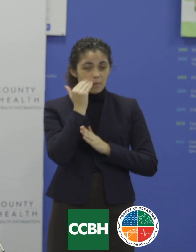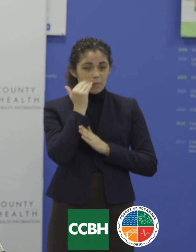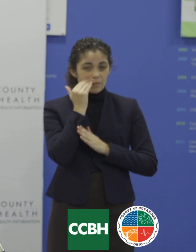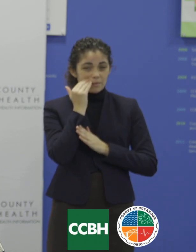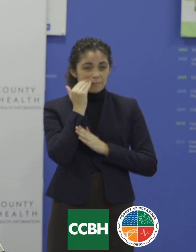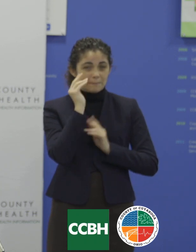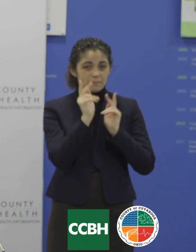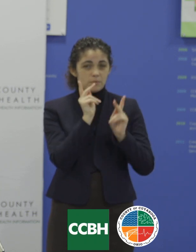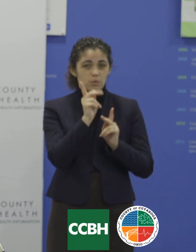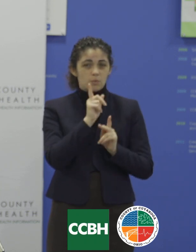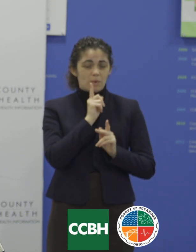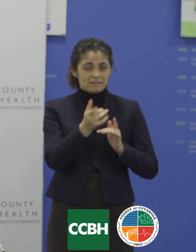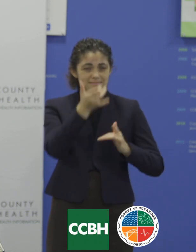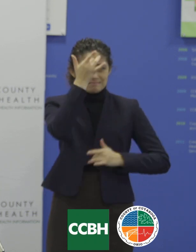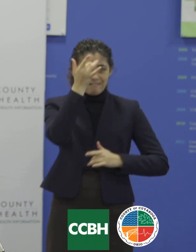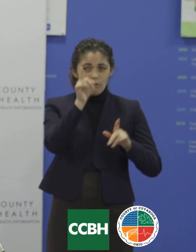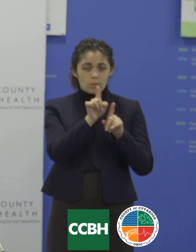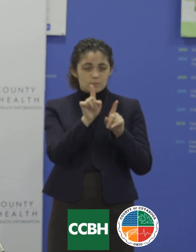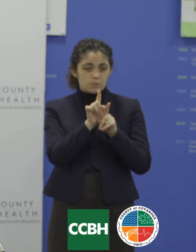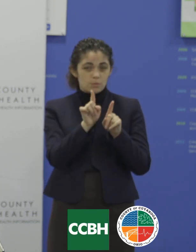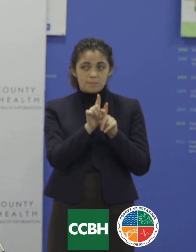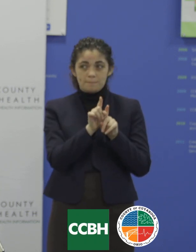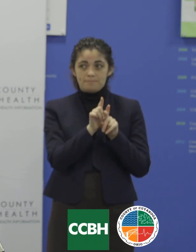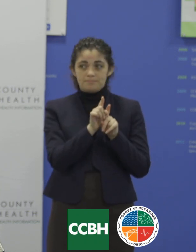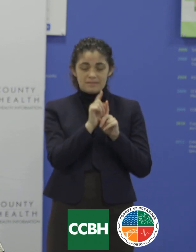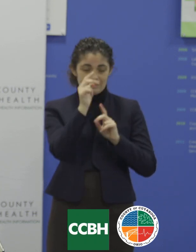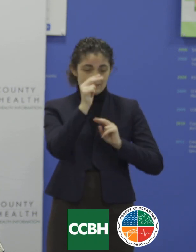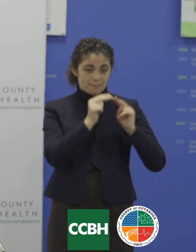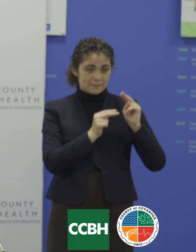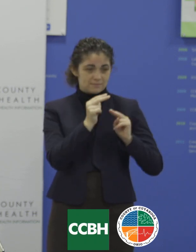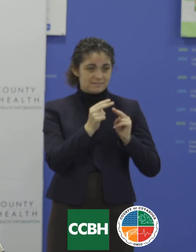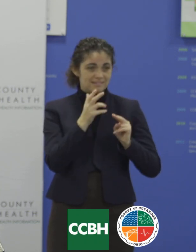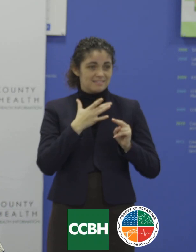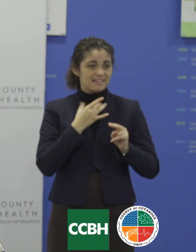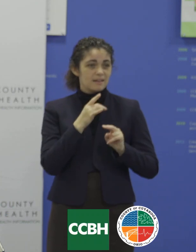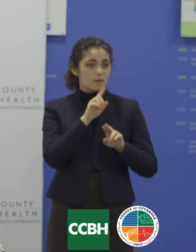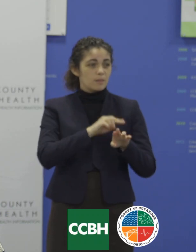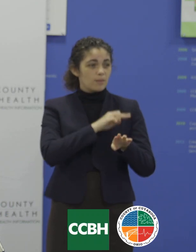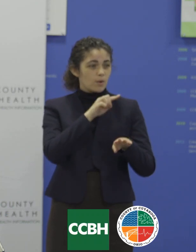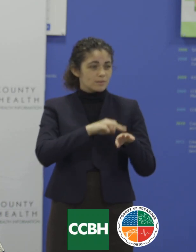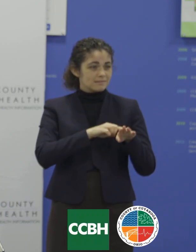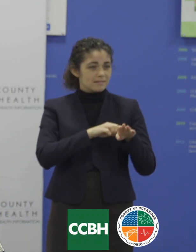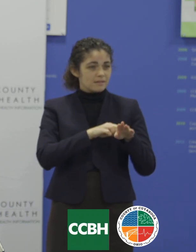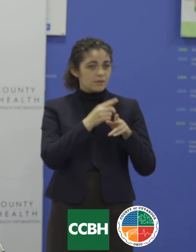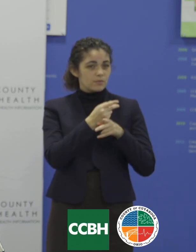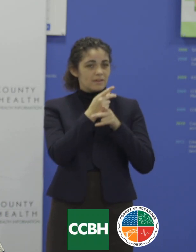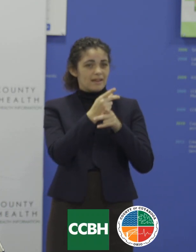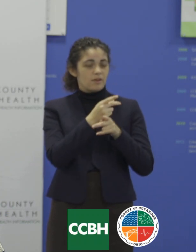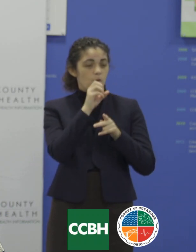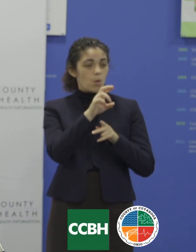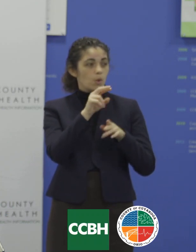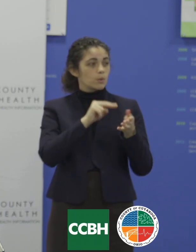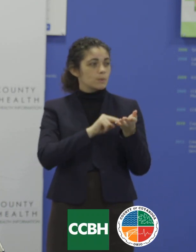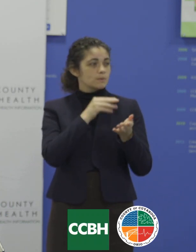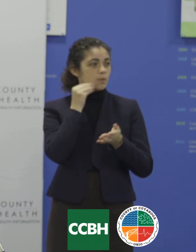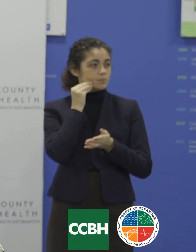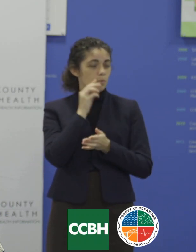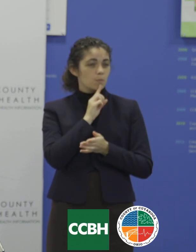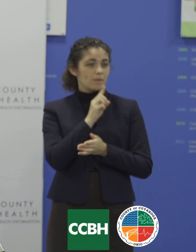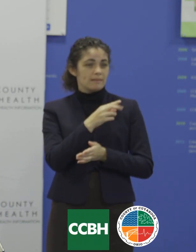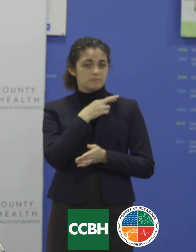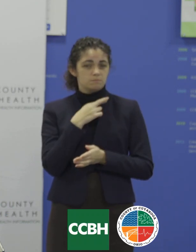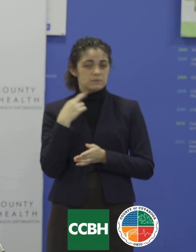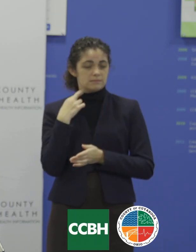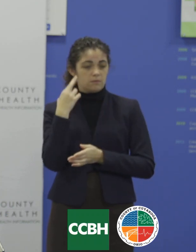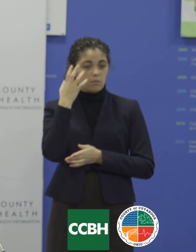Fragile individuals in facilities like long-term care facilities or skilled nursing facilities are particularly at risk. And